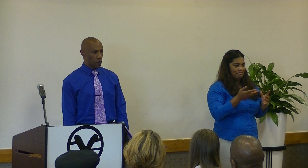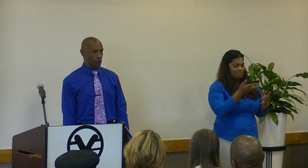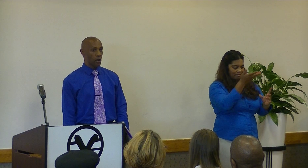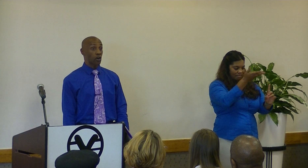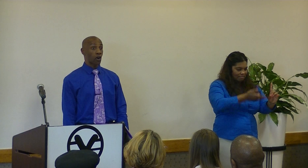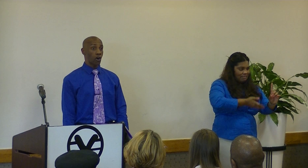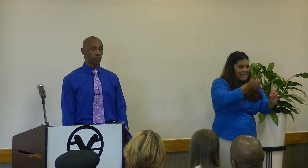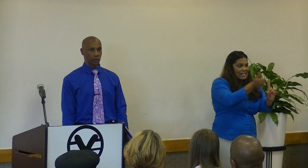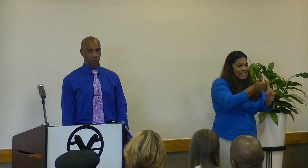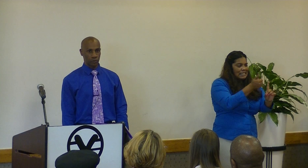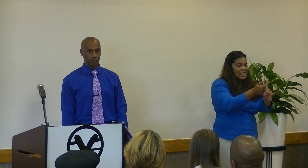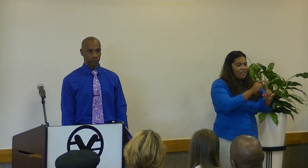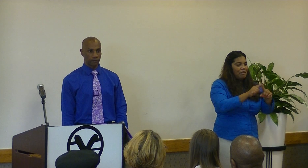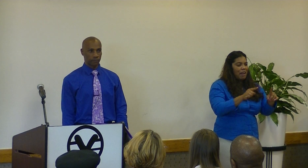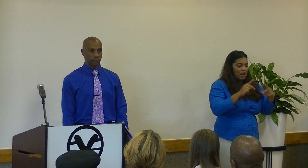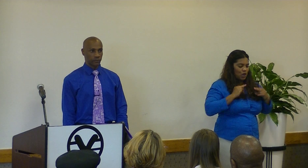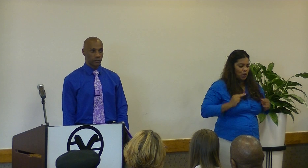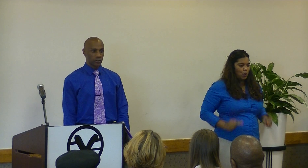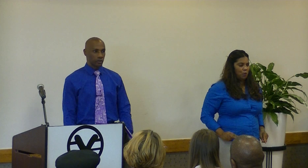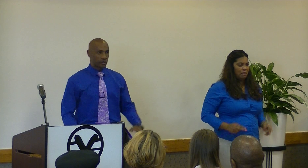human form called you.